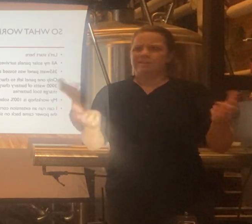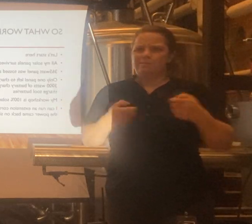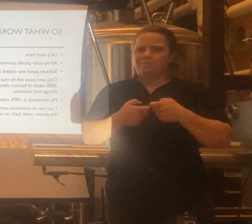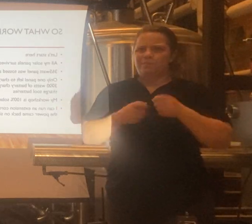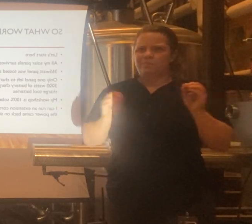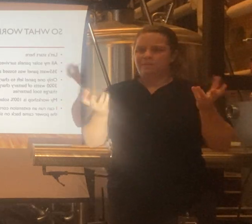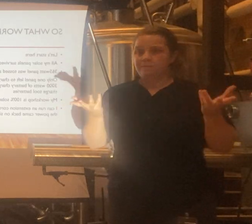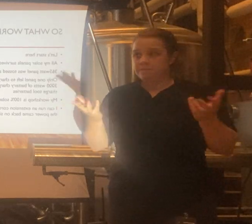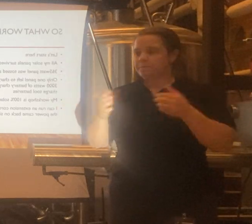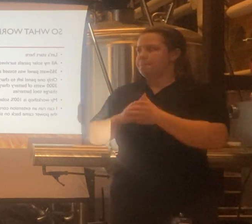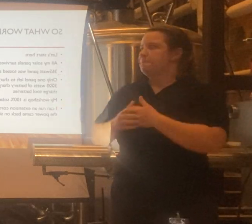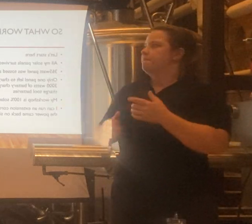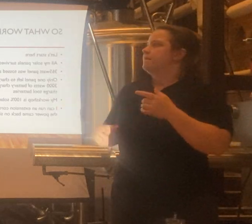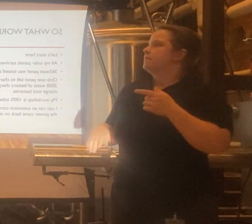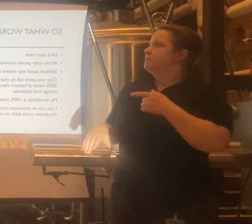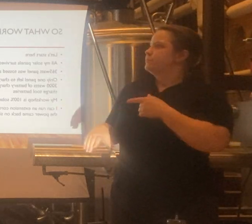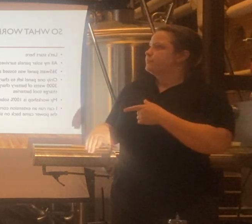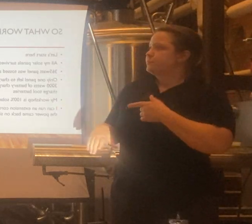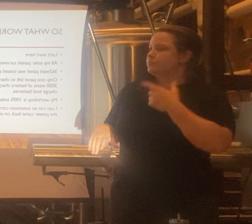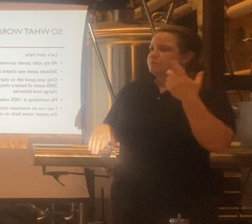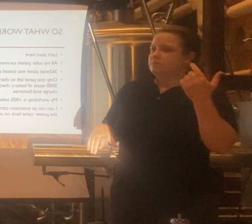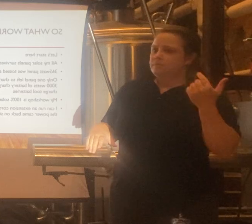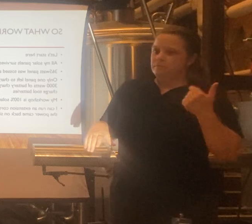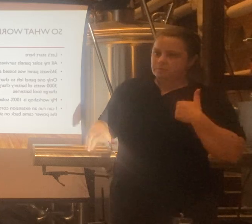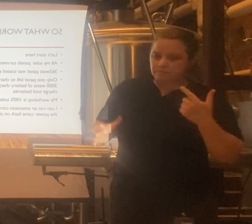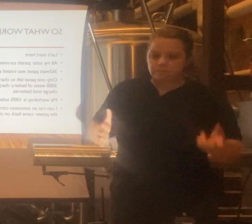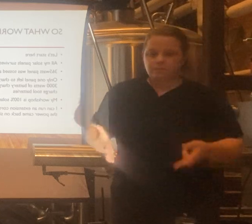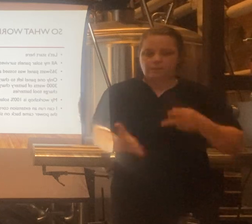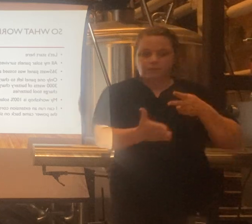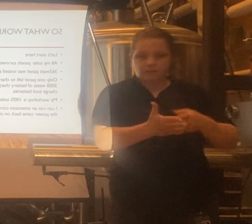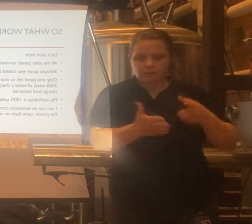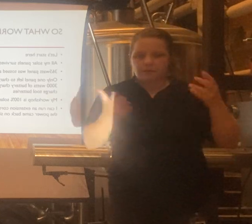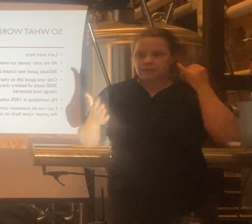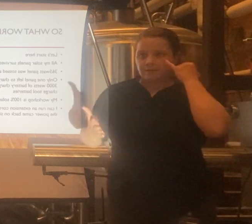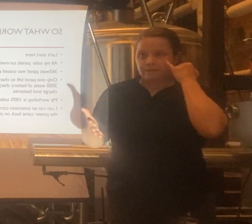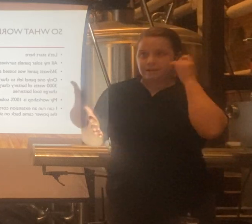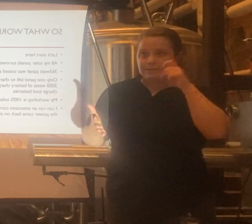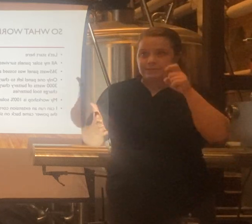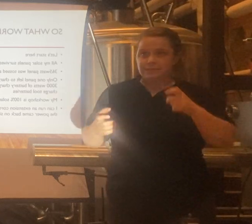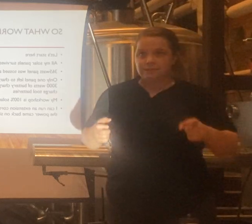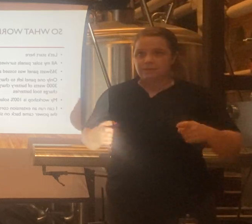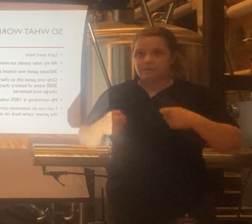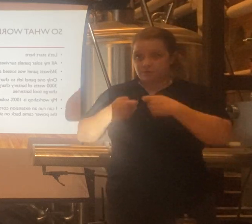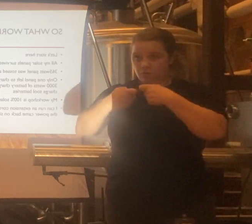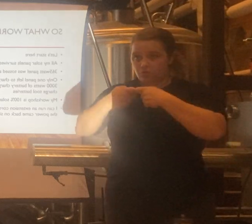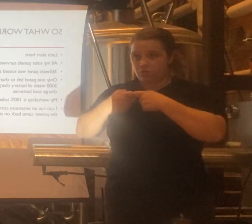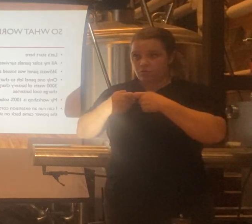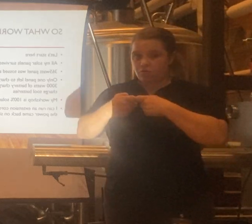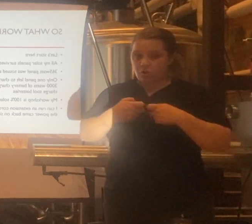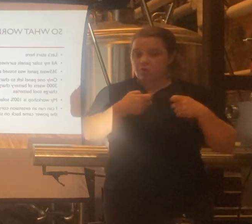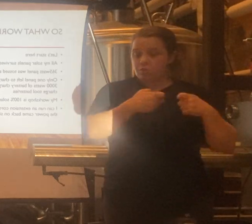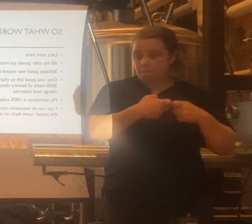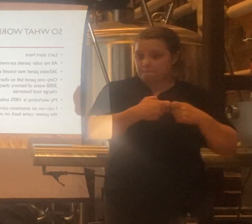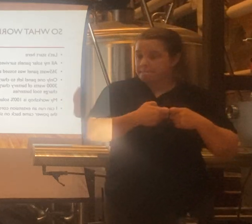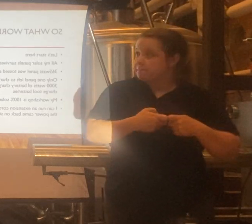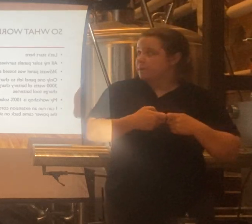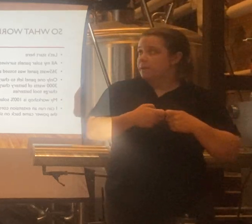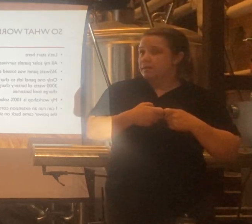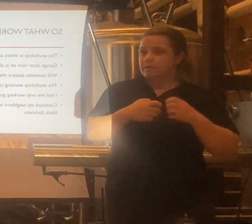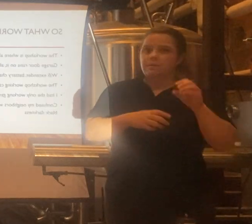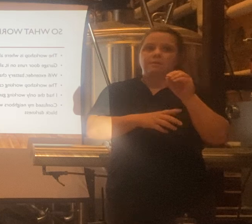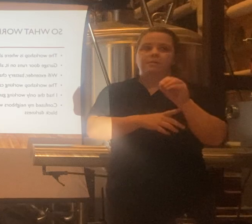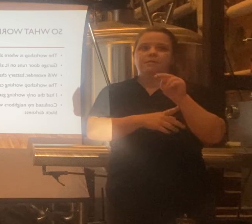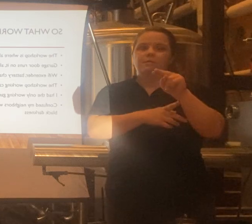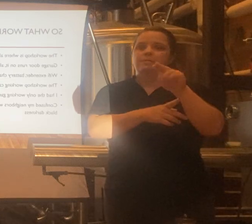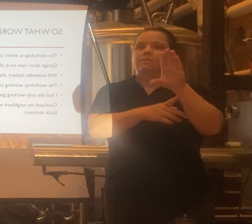the workshop to the house, plug it into an outlet, and charge those batteries up on grid if I needed to. Because I turned off the power to the workshop. Encore wanted too much